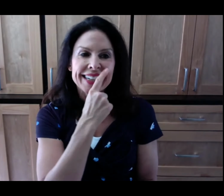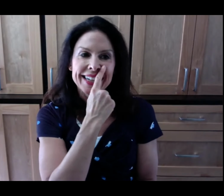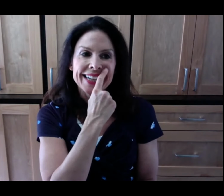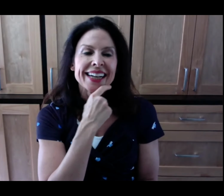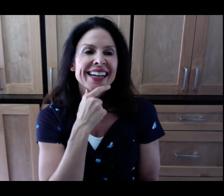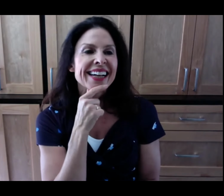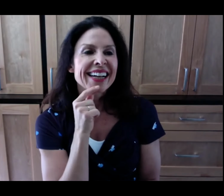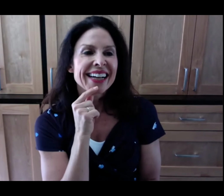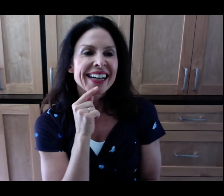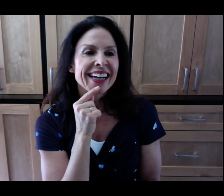Rufus?